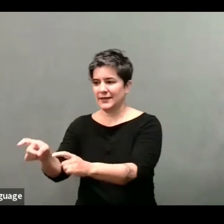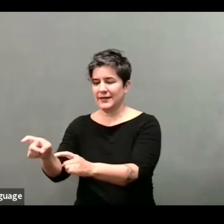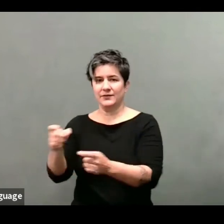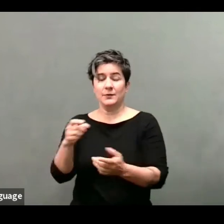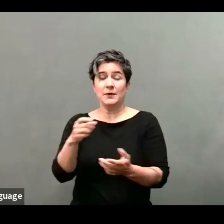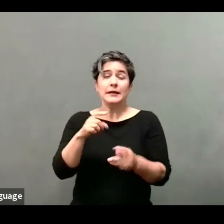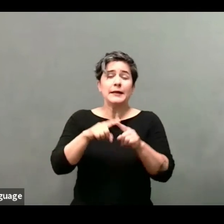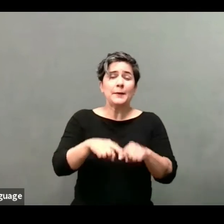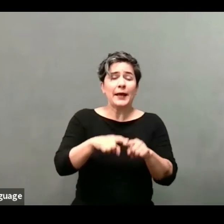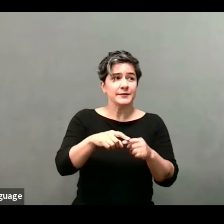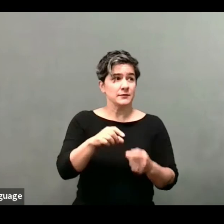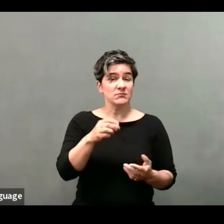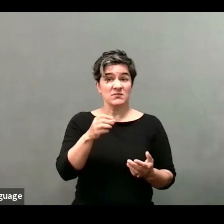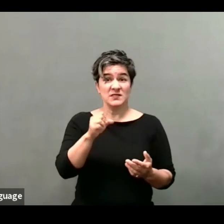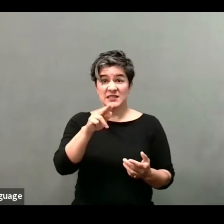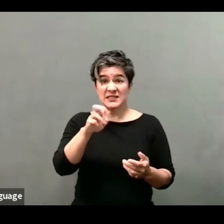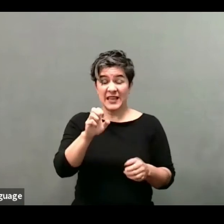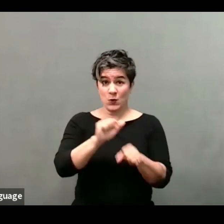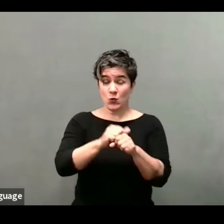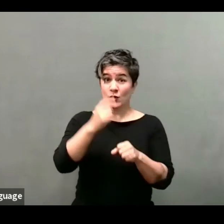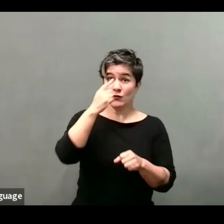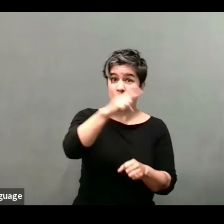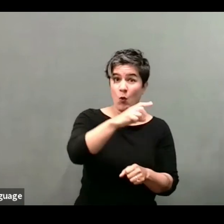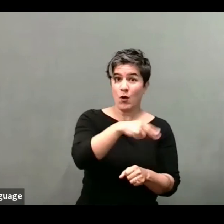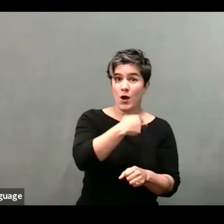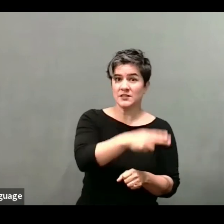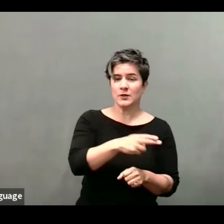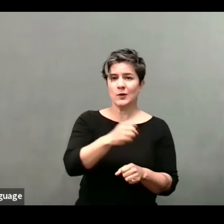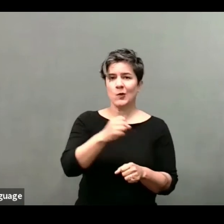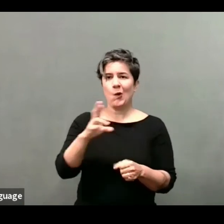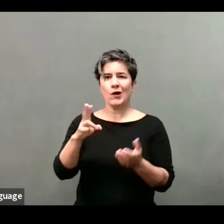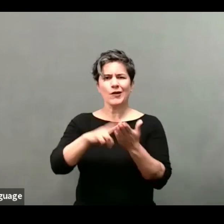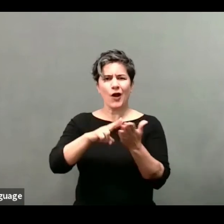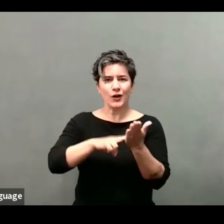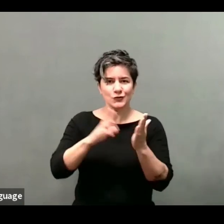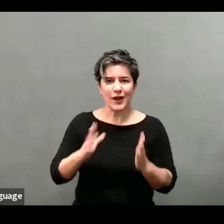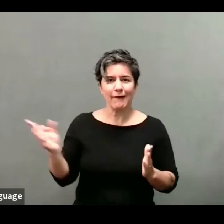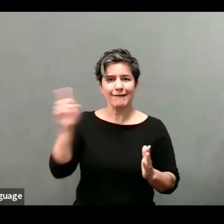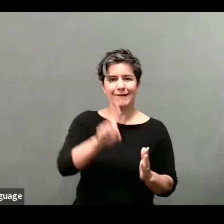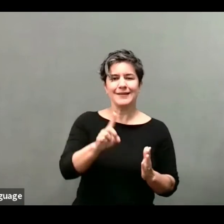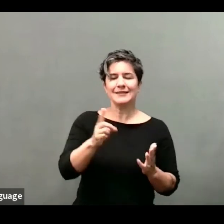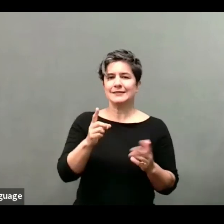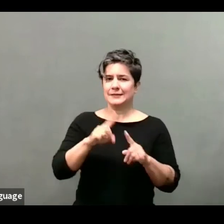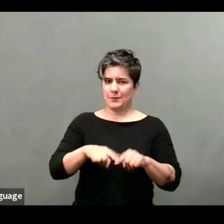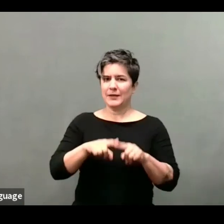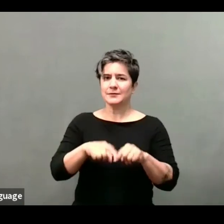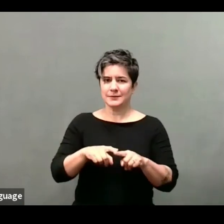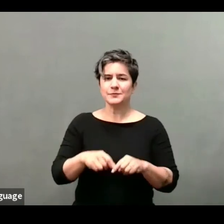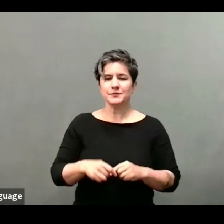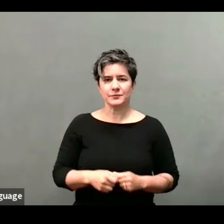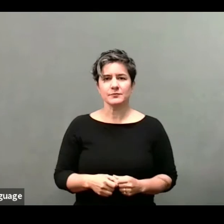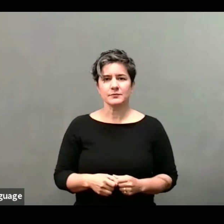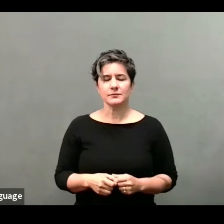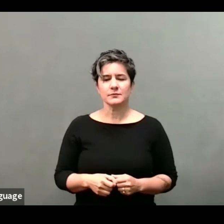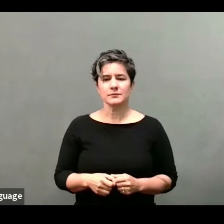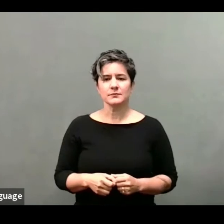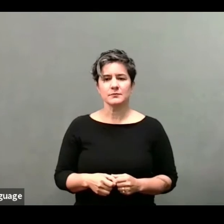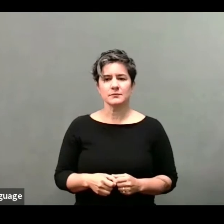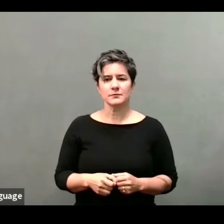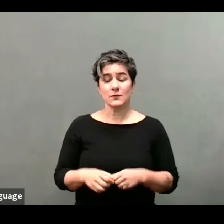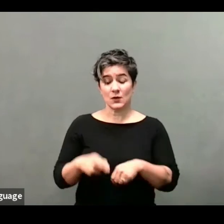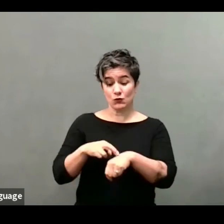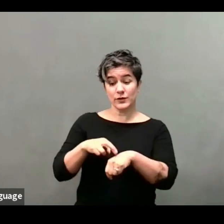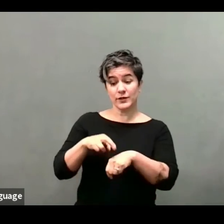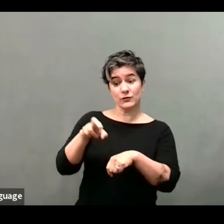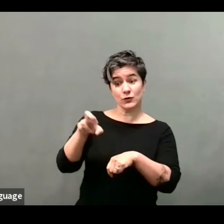SANE is employed by the hospital or not. It can feel complicated, but they'll work it all out. Referrals too